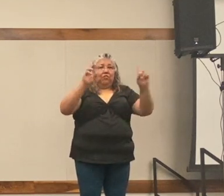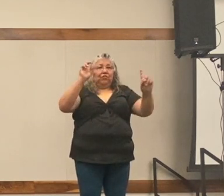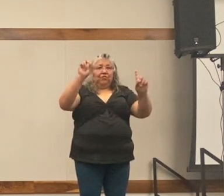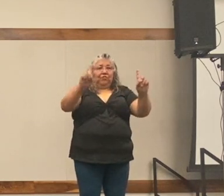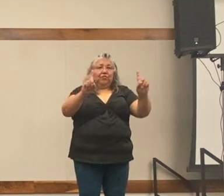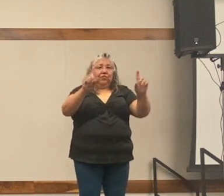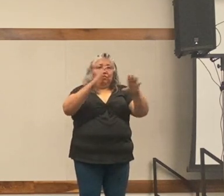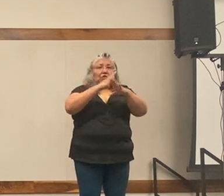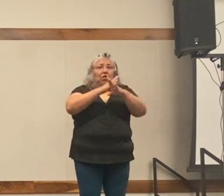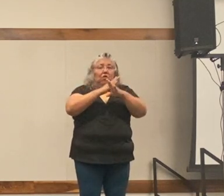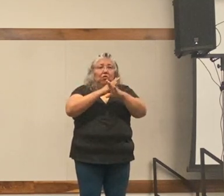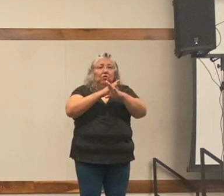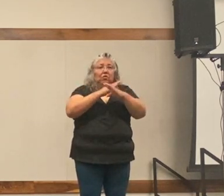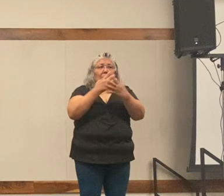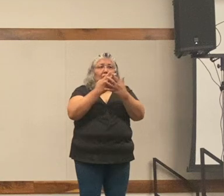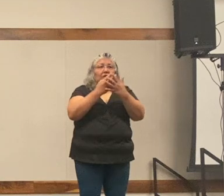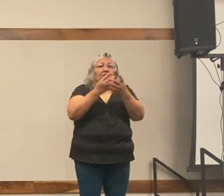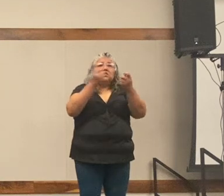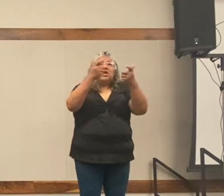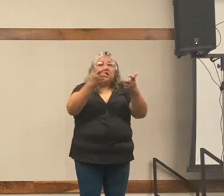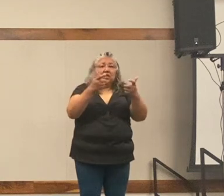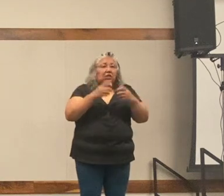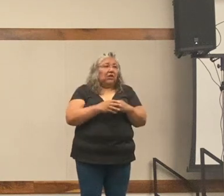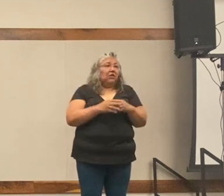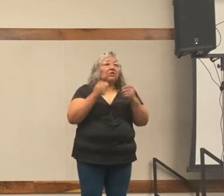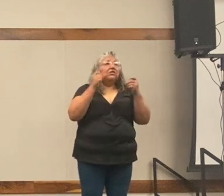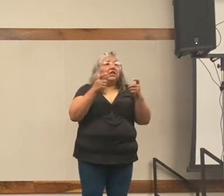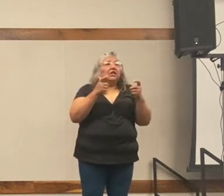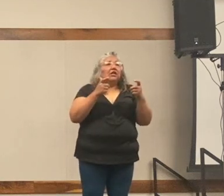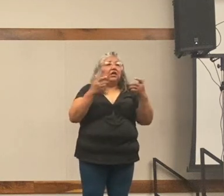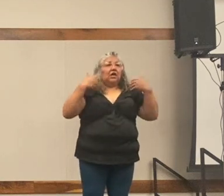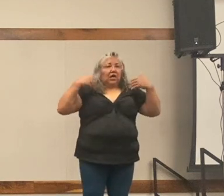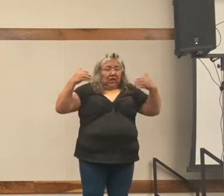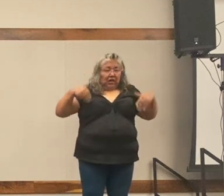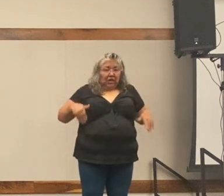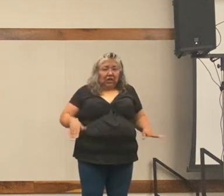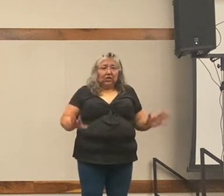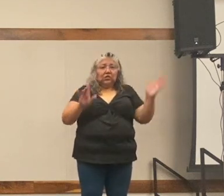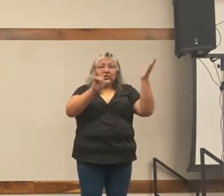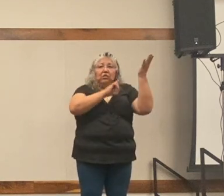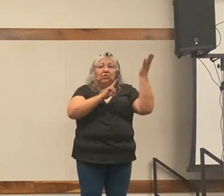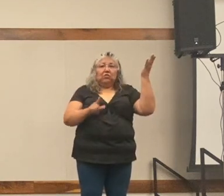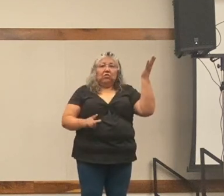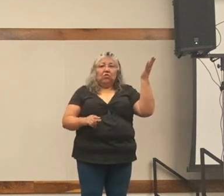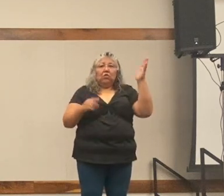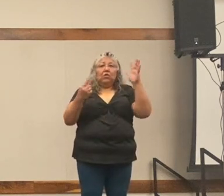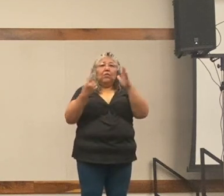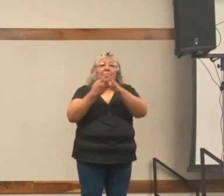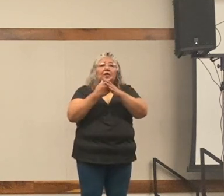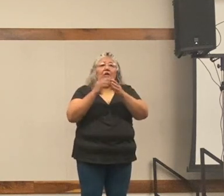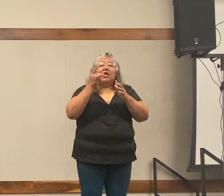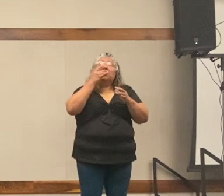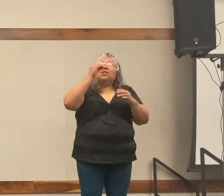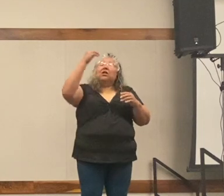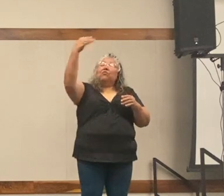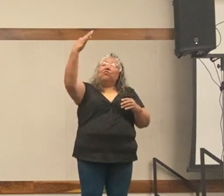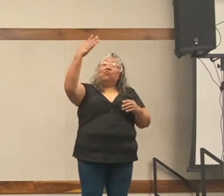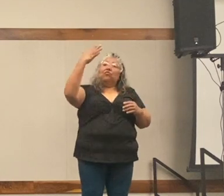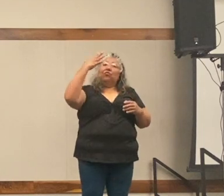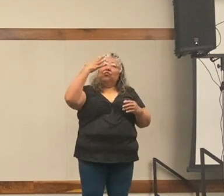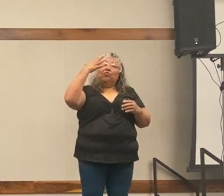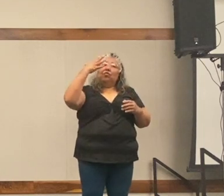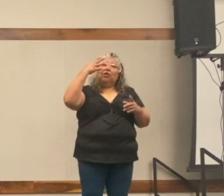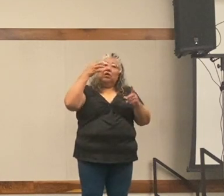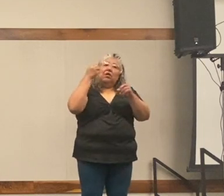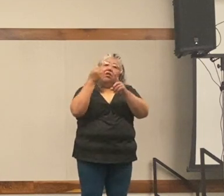prison. Suddenly, say suddenly. Suddenly. Suddenly, an angel of the Lord appeared, and a light shone in the cell.